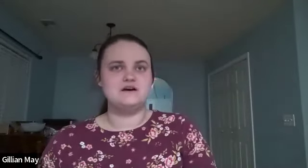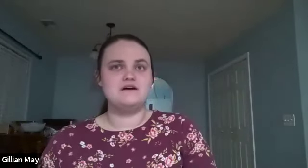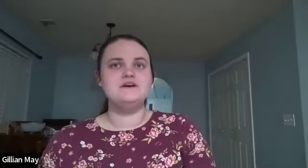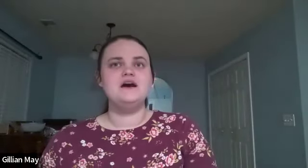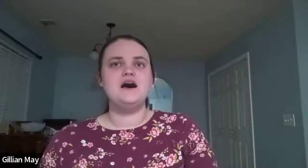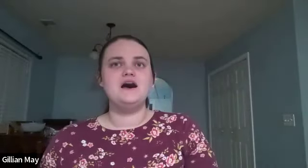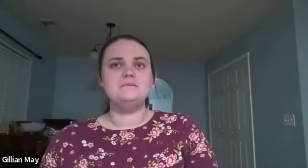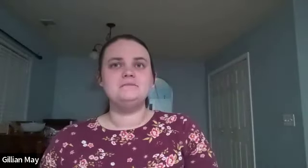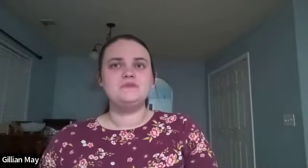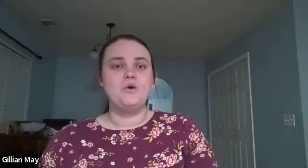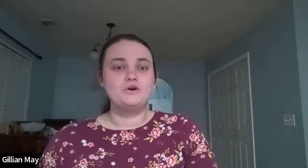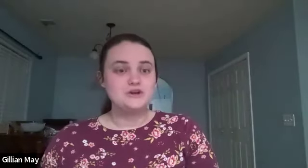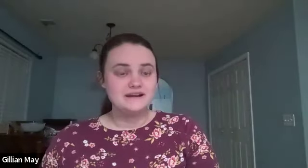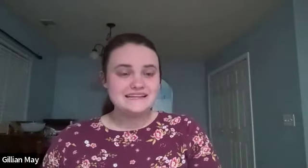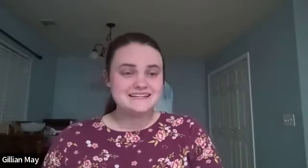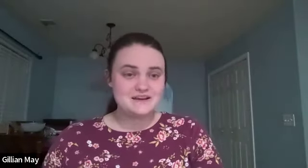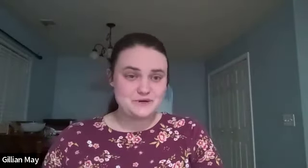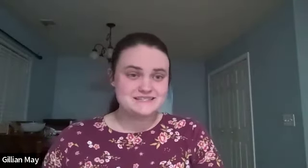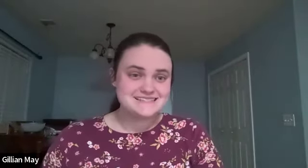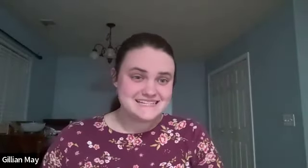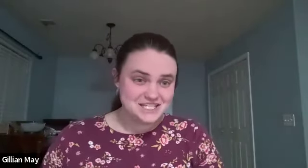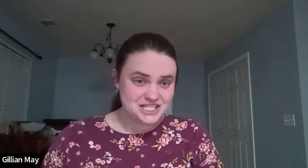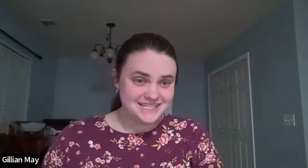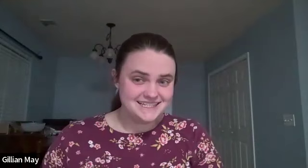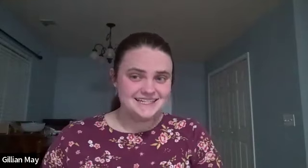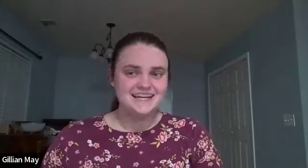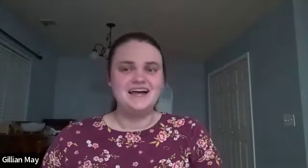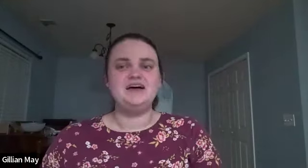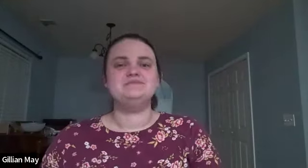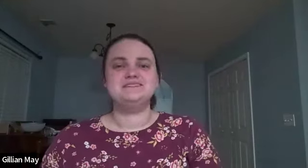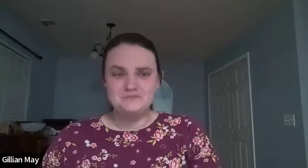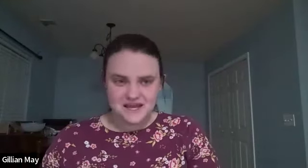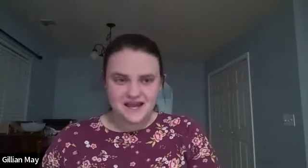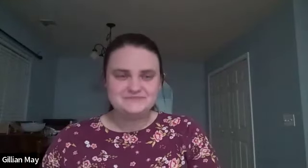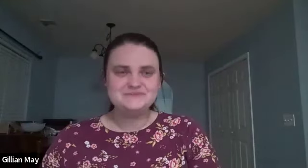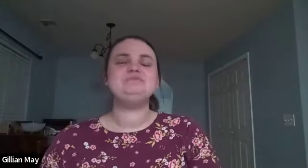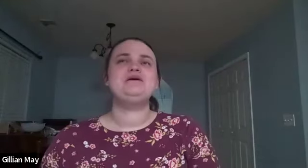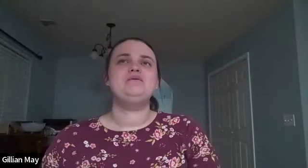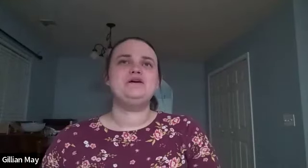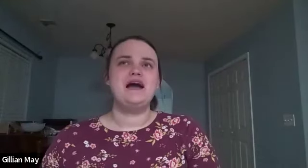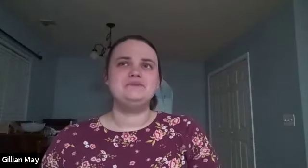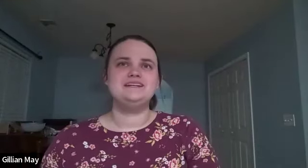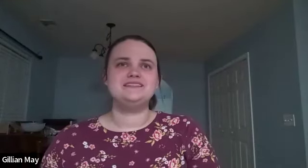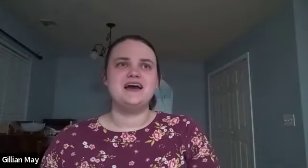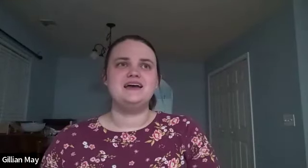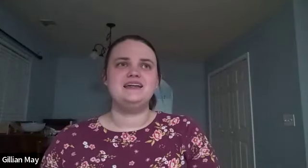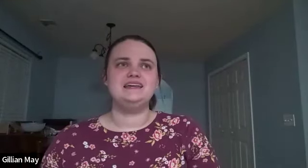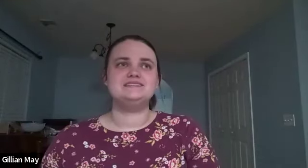off, or trying to get a deaf person's attention. Sometimes what'll happen is that if you